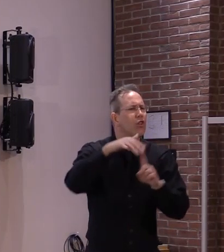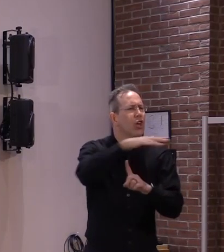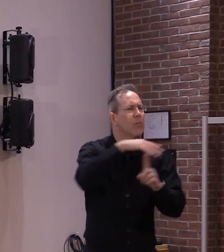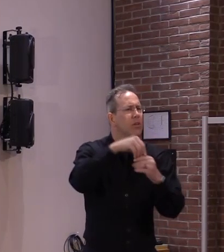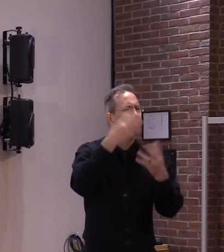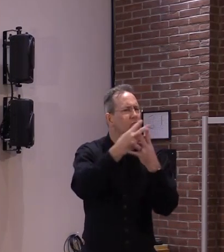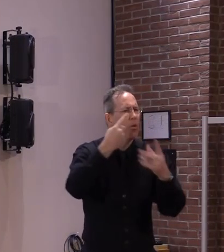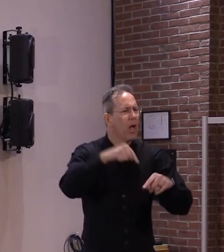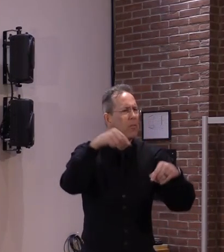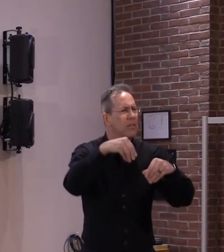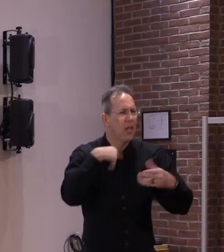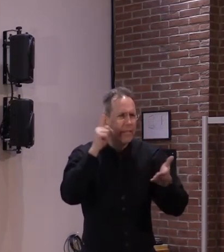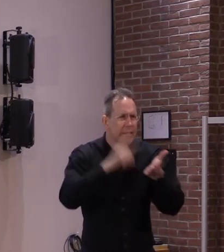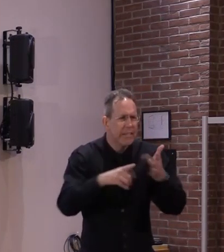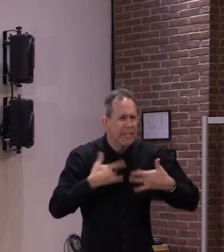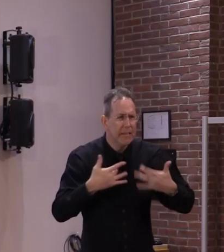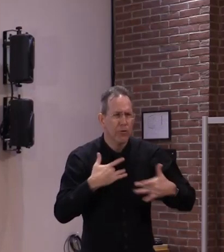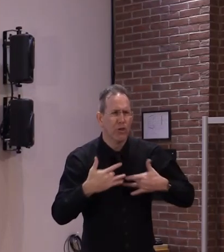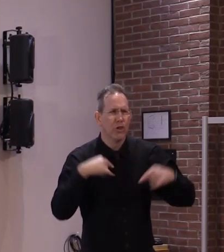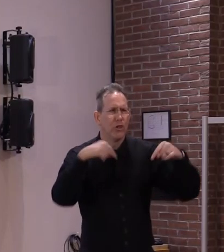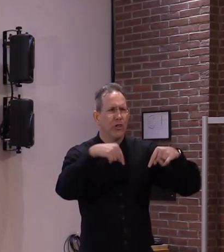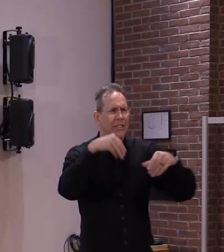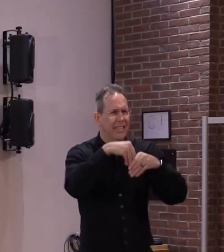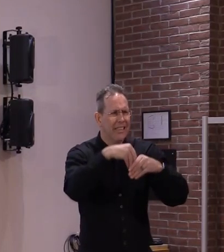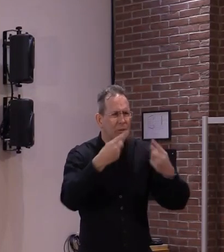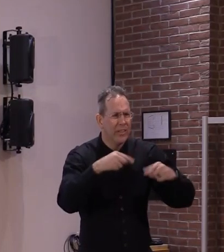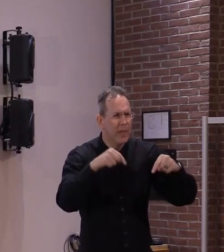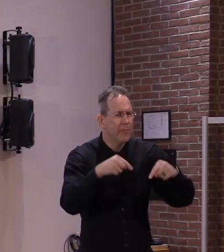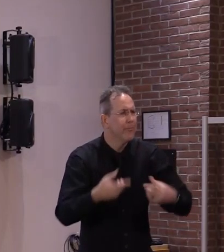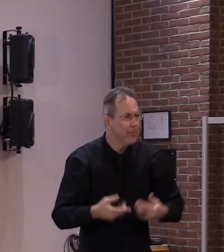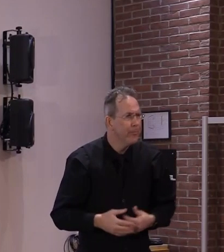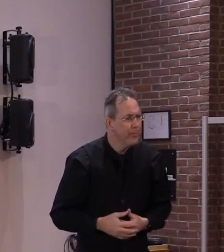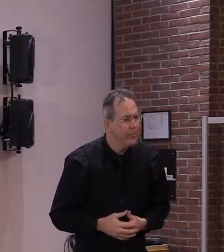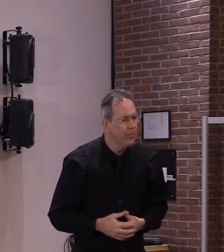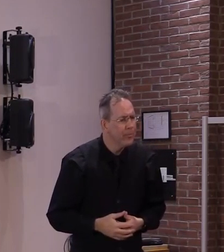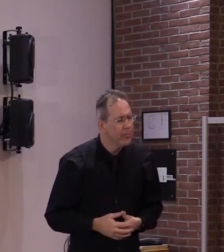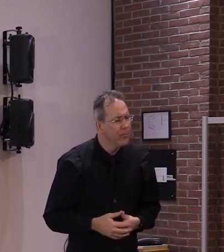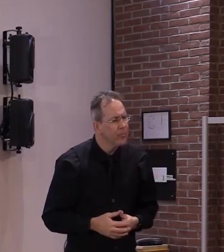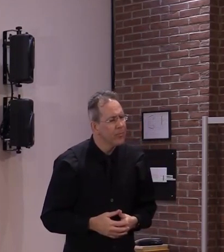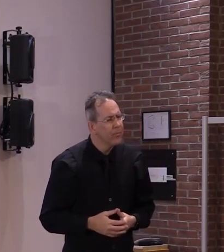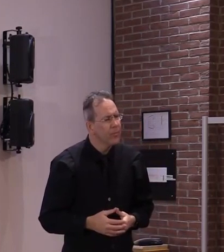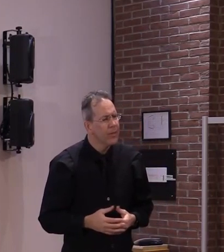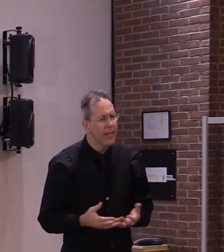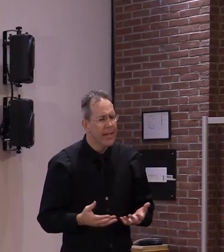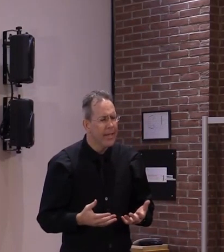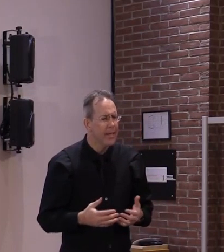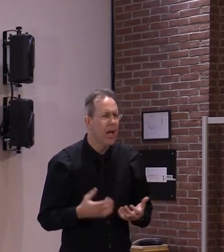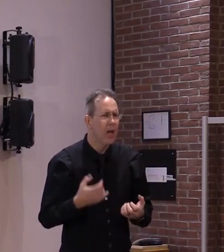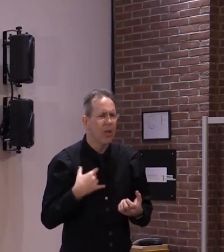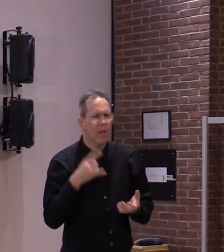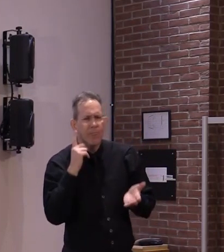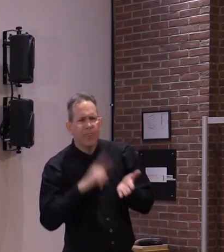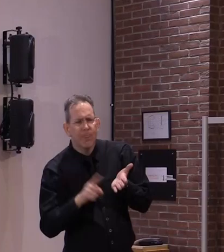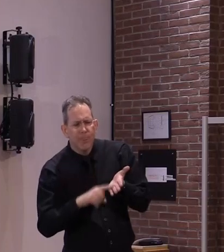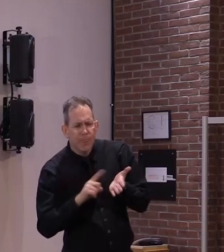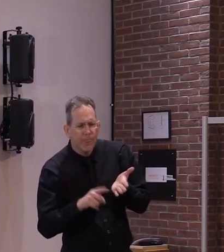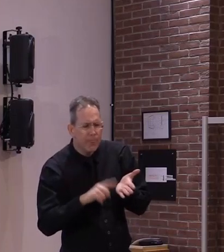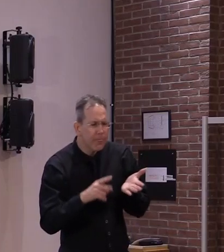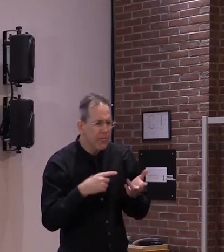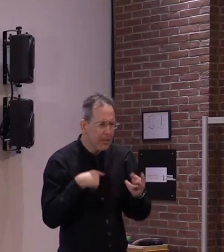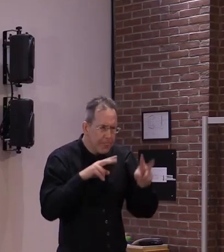this before making a final determination. But right now, it does not look like this death is